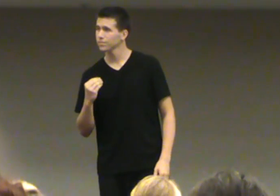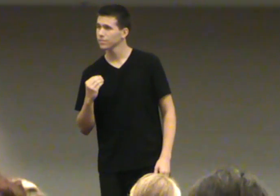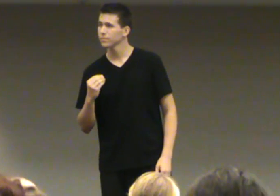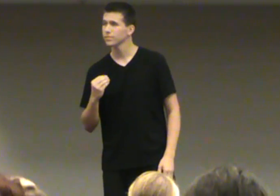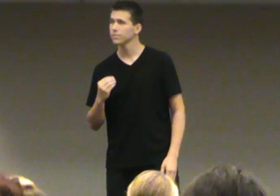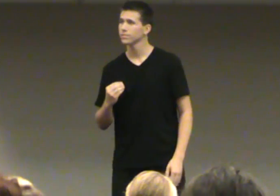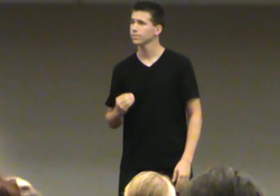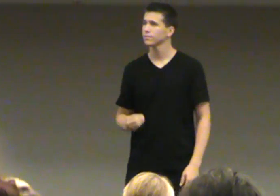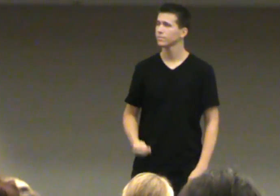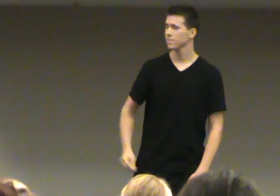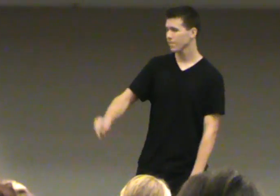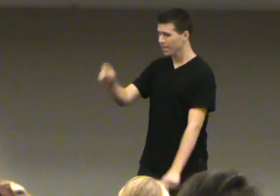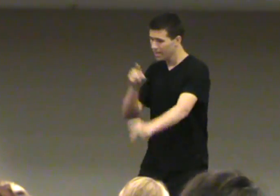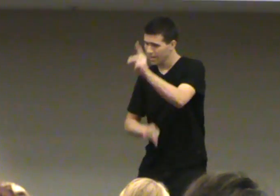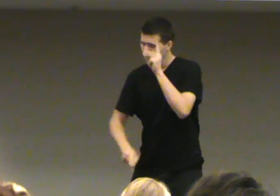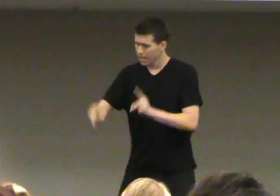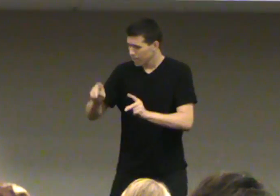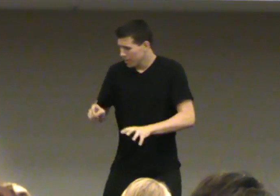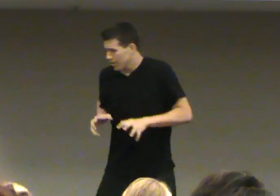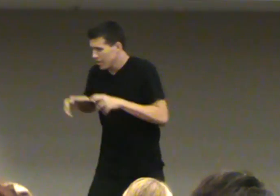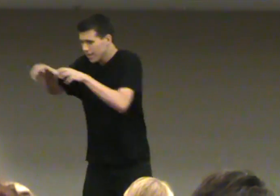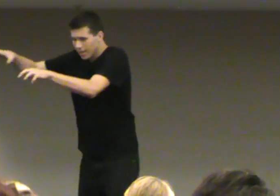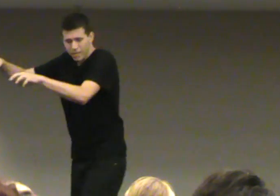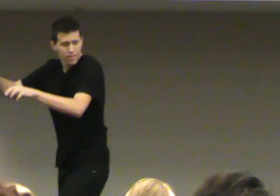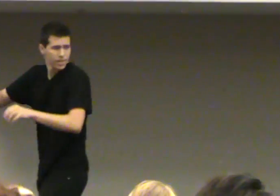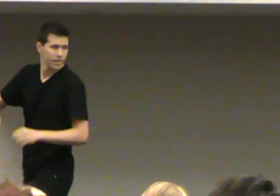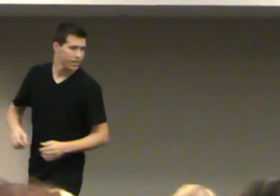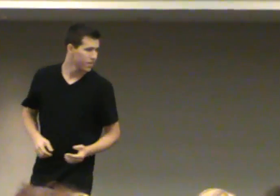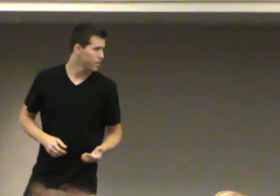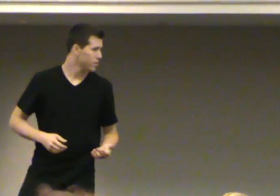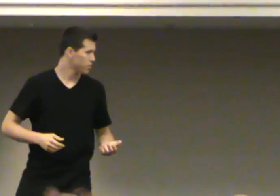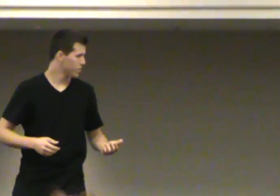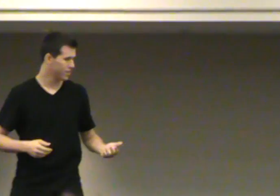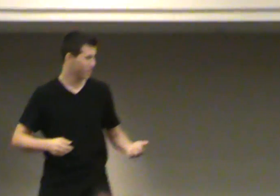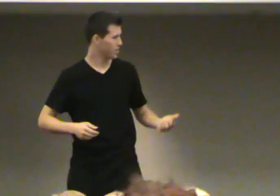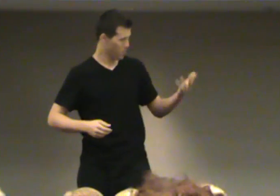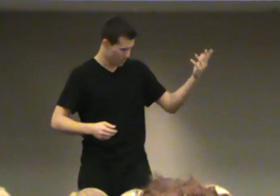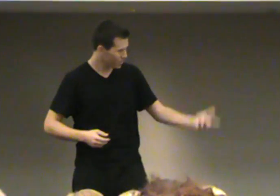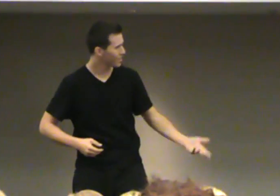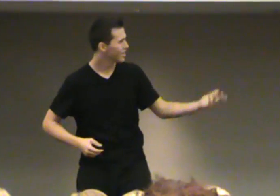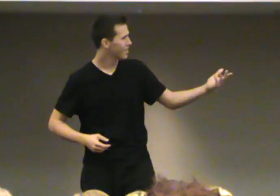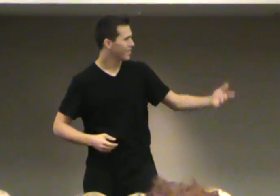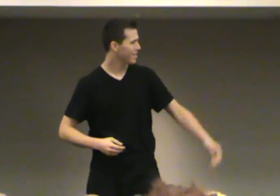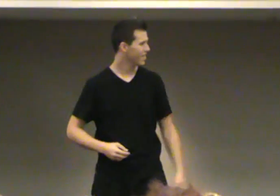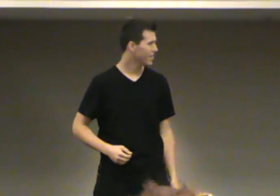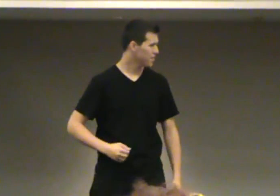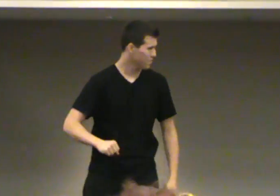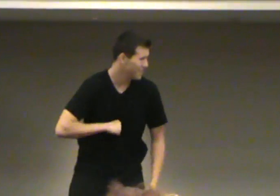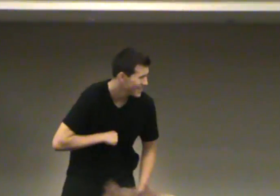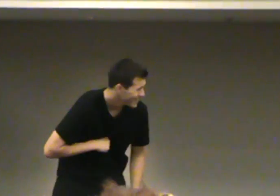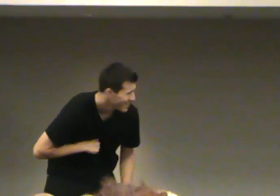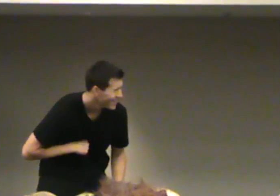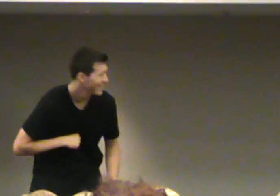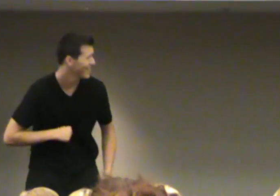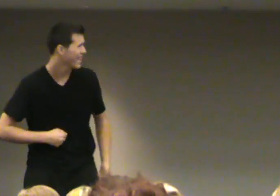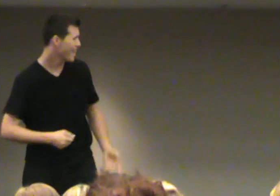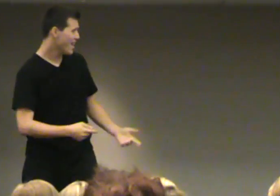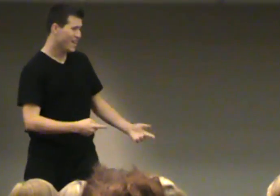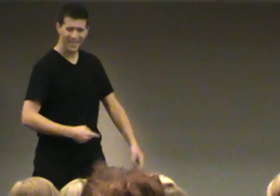child is just asleep. It only took a moment. Wails turned to jeers. Who does